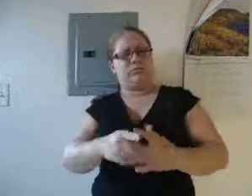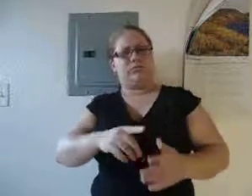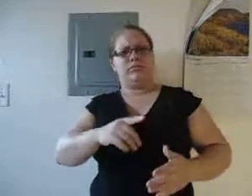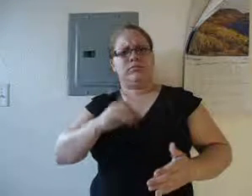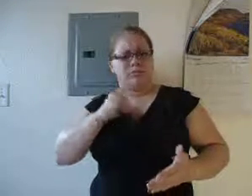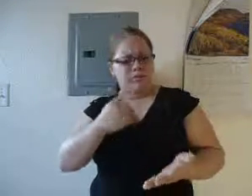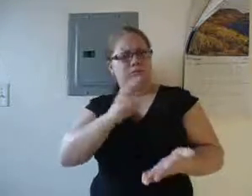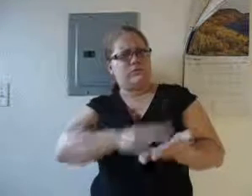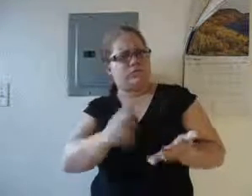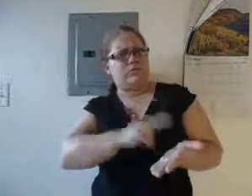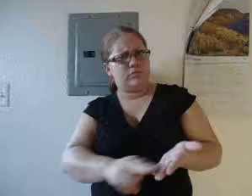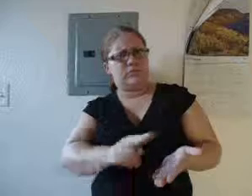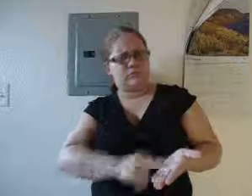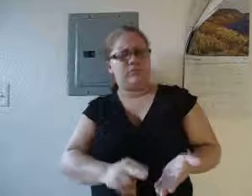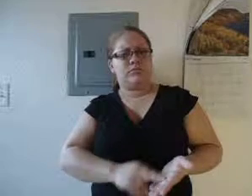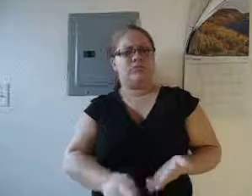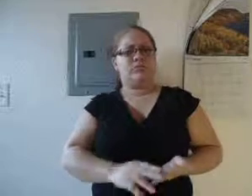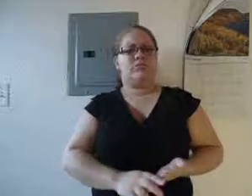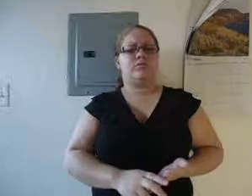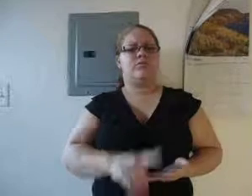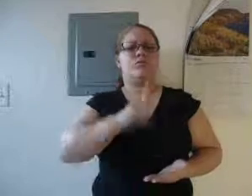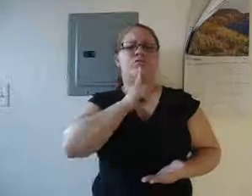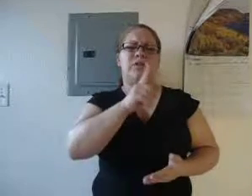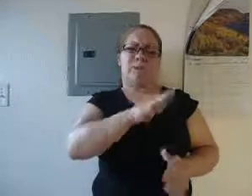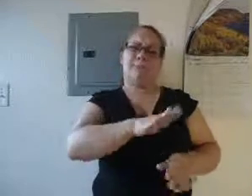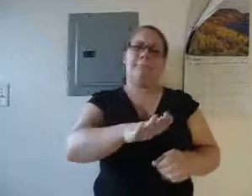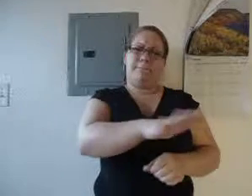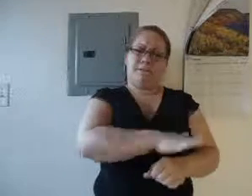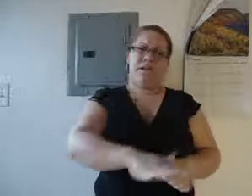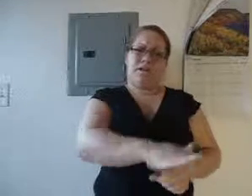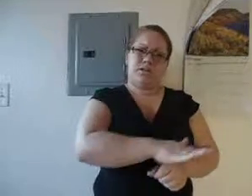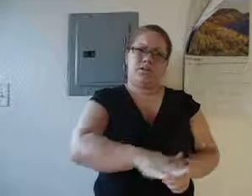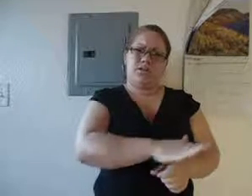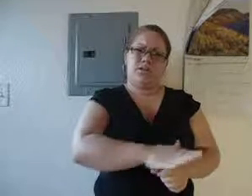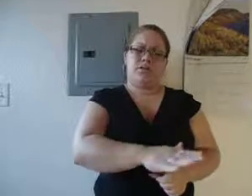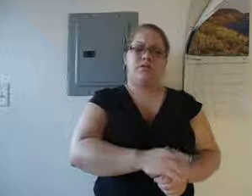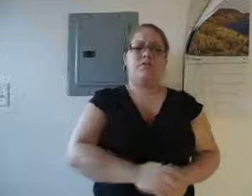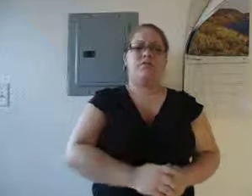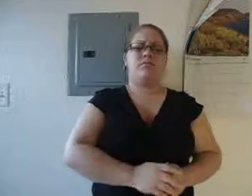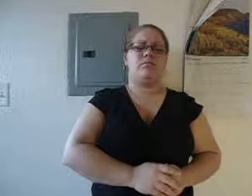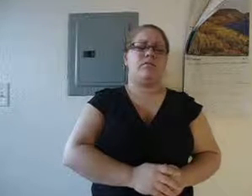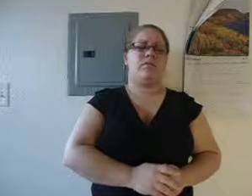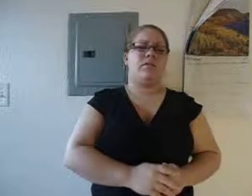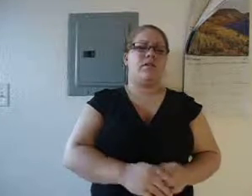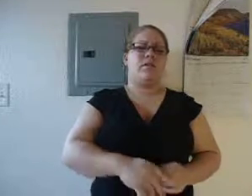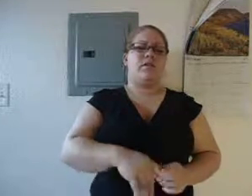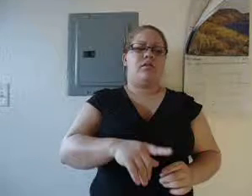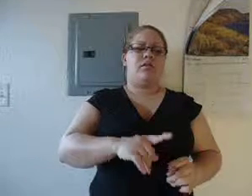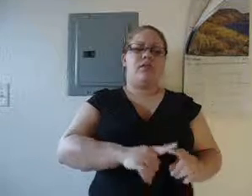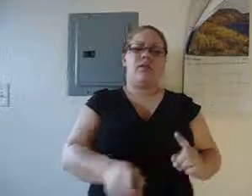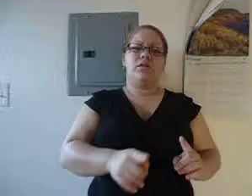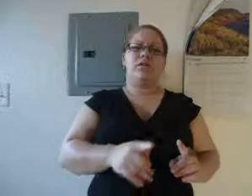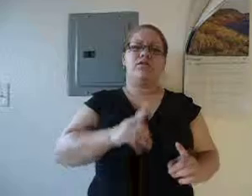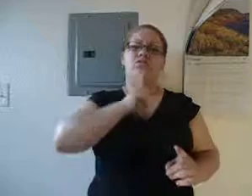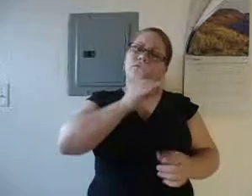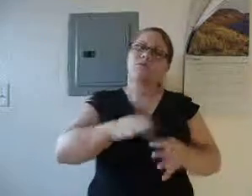level, it's really beneficial for them, because we do it as scholars on all levels, all the way up to